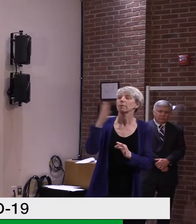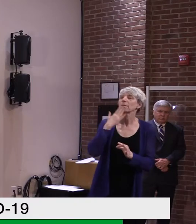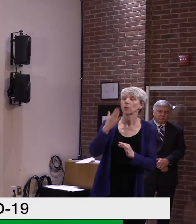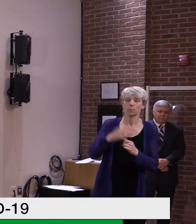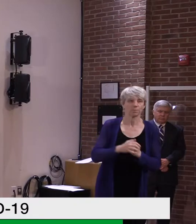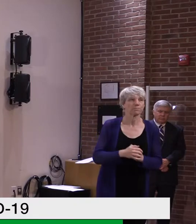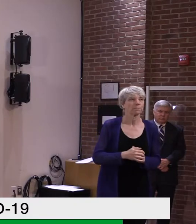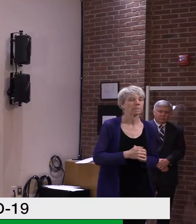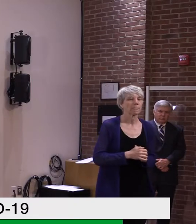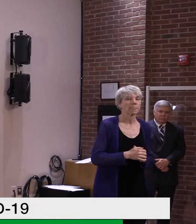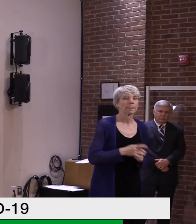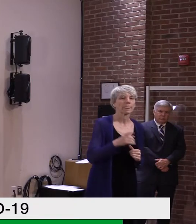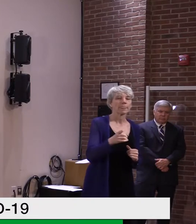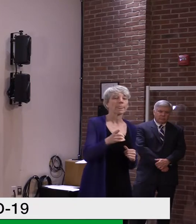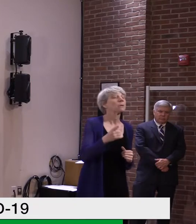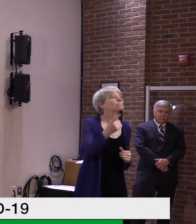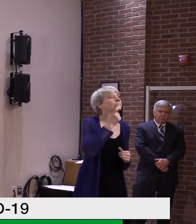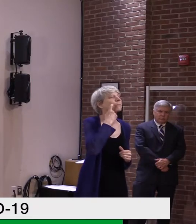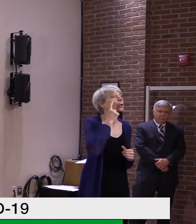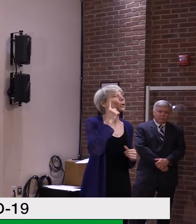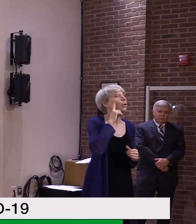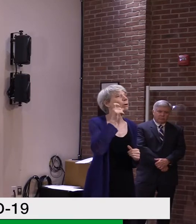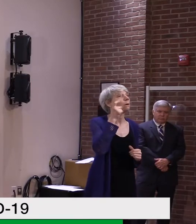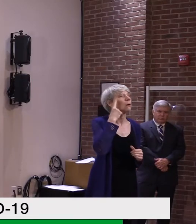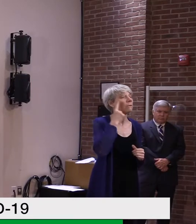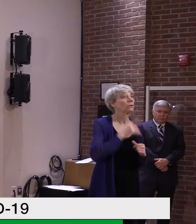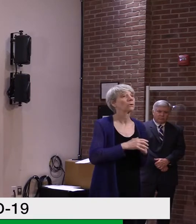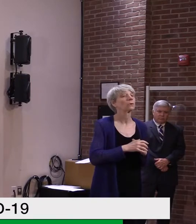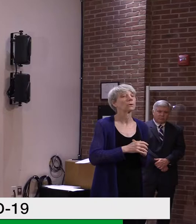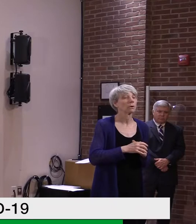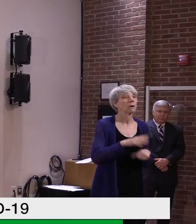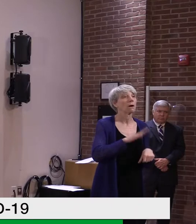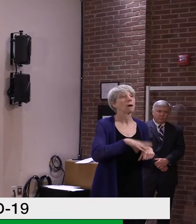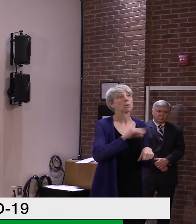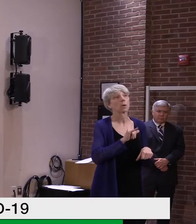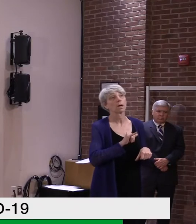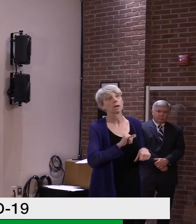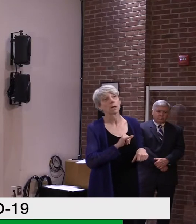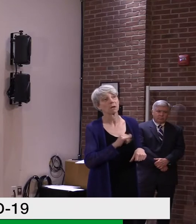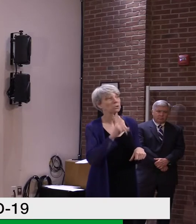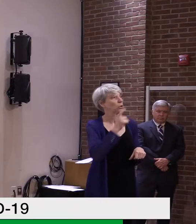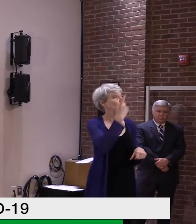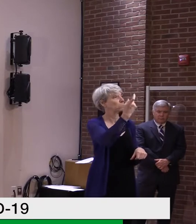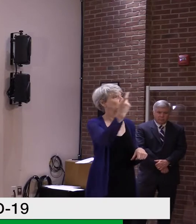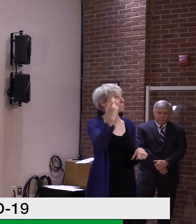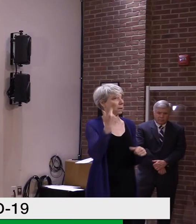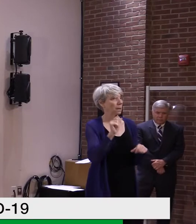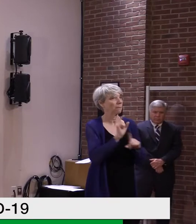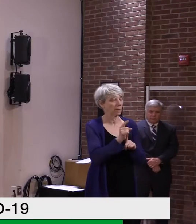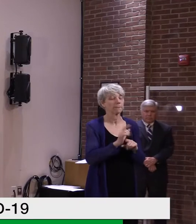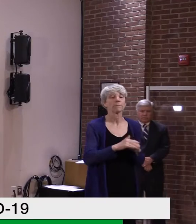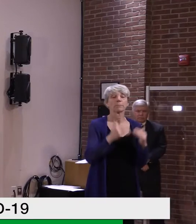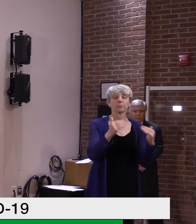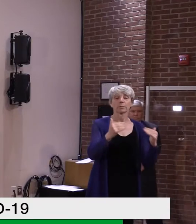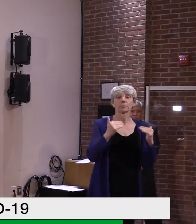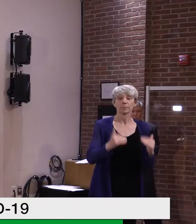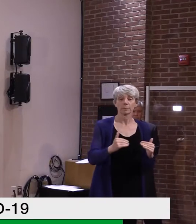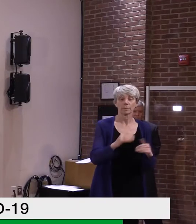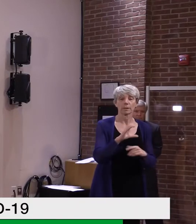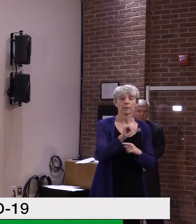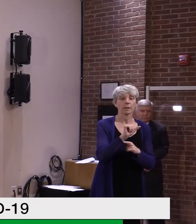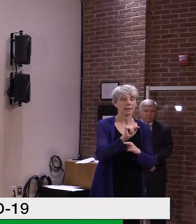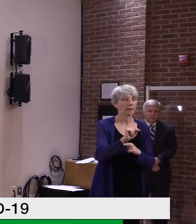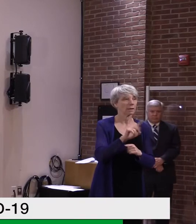you. Thank you. And I just got word that the governor is on his way down. He should be here any second. So I'll go to Kat